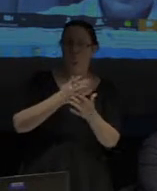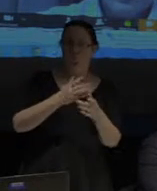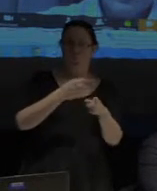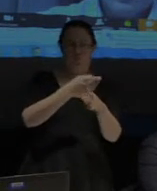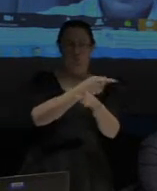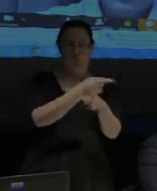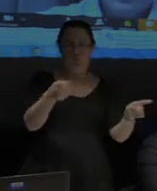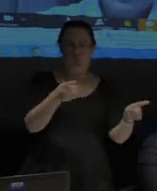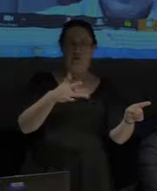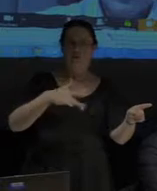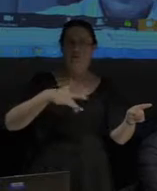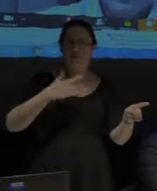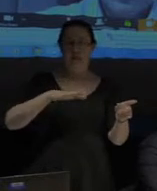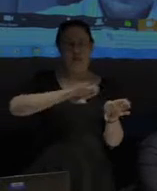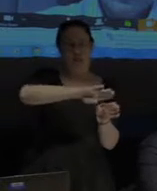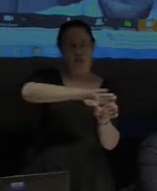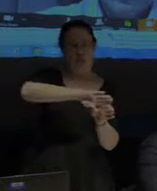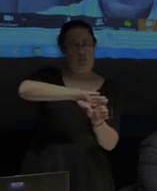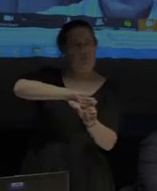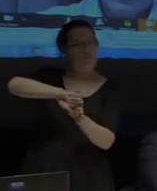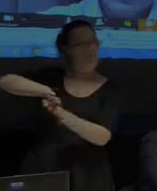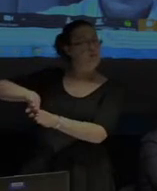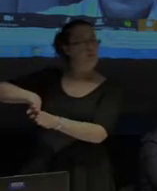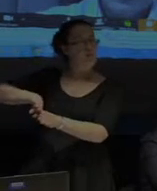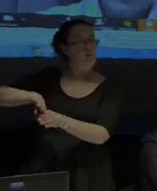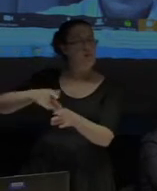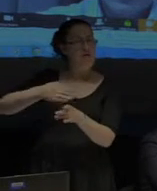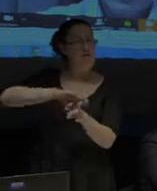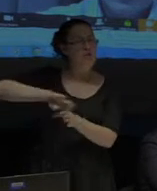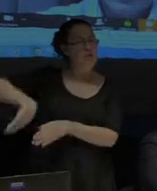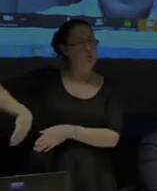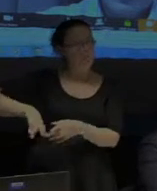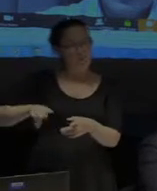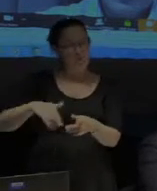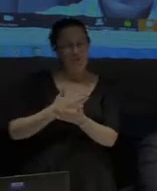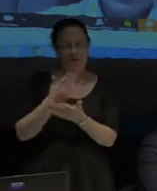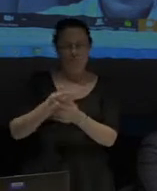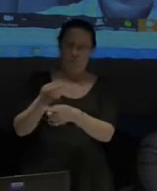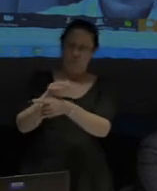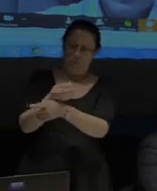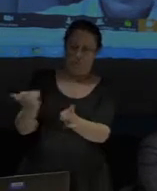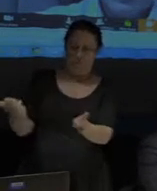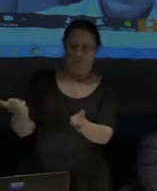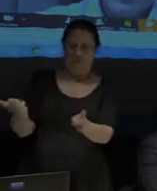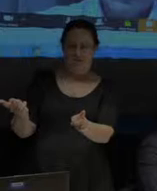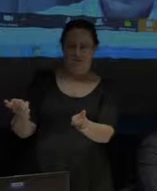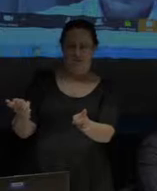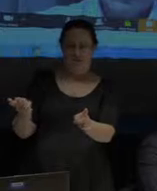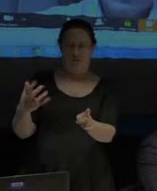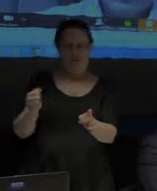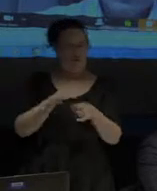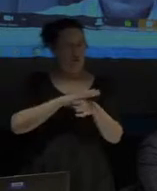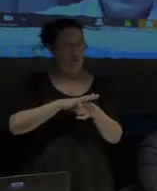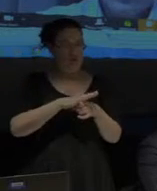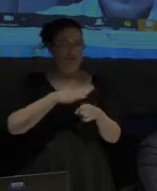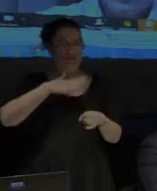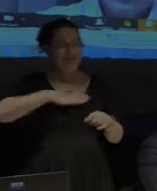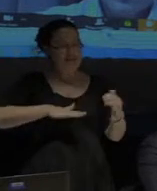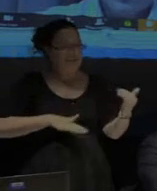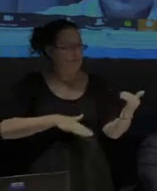are marginalized, and that could be any group. We have the situation with NEETs, with people, young people who aren't in